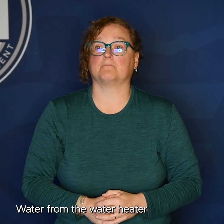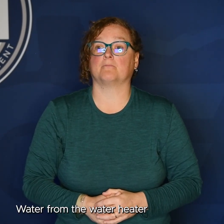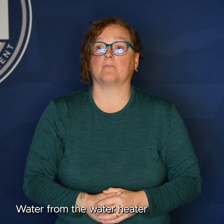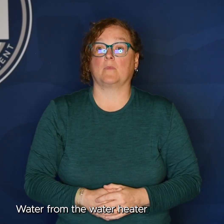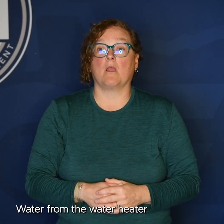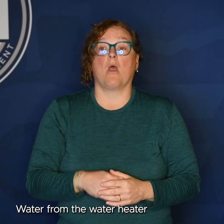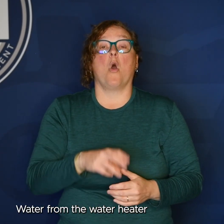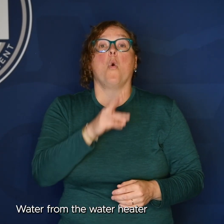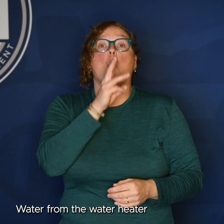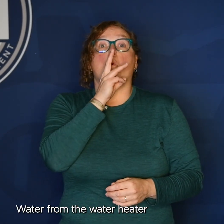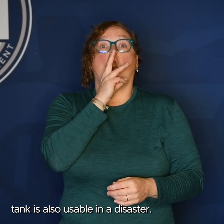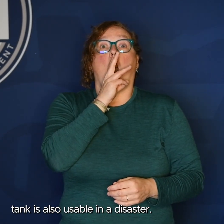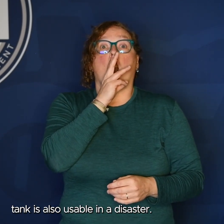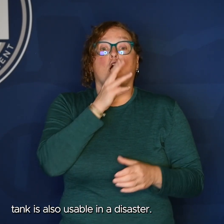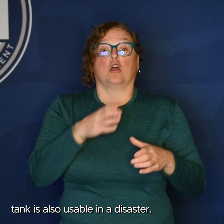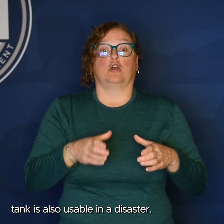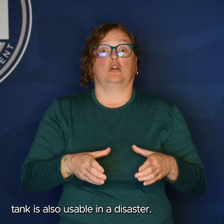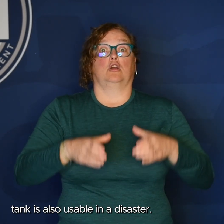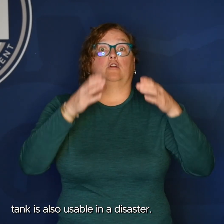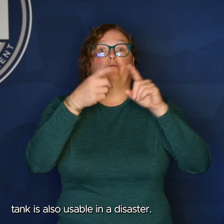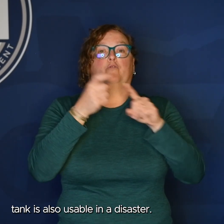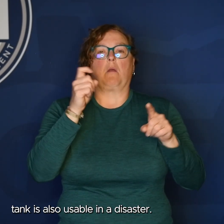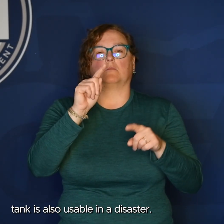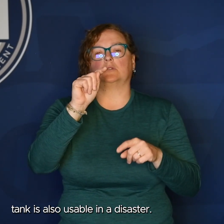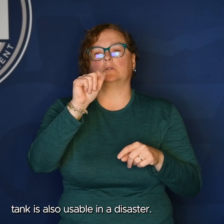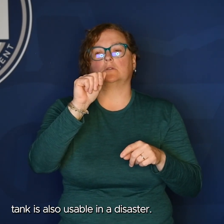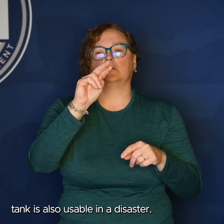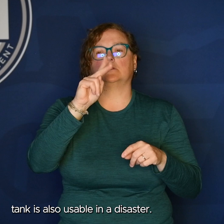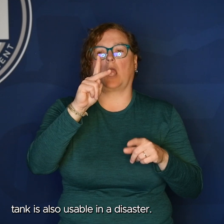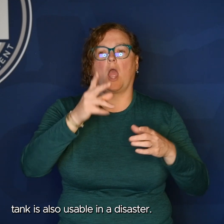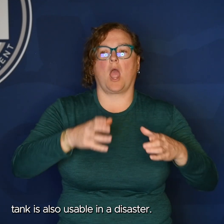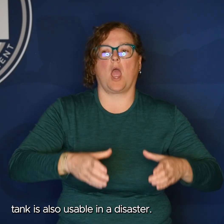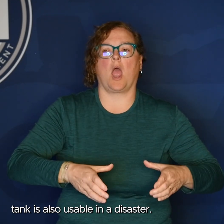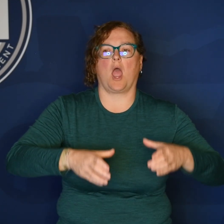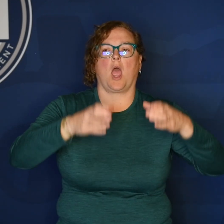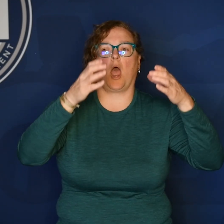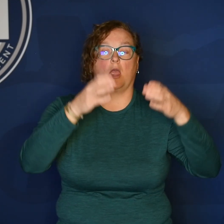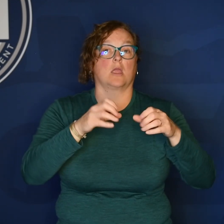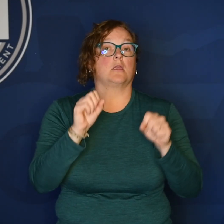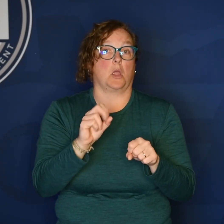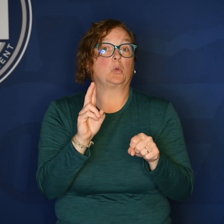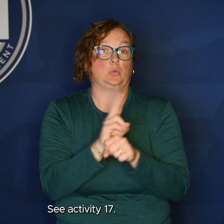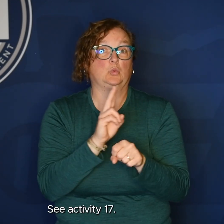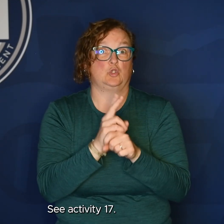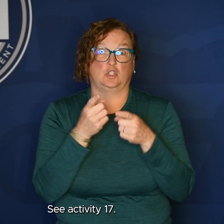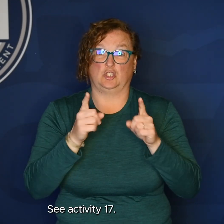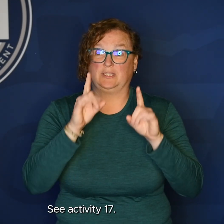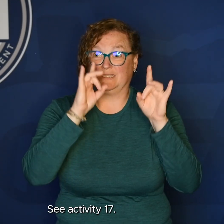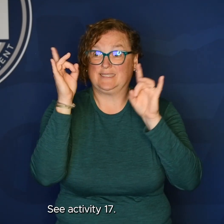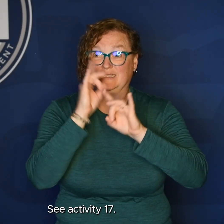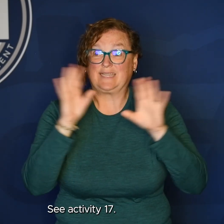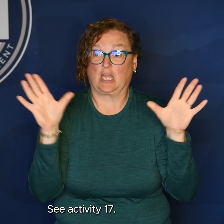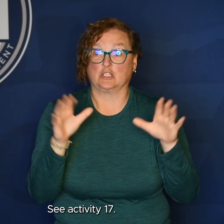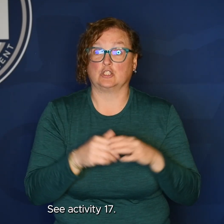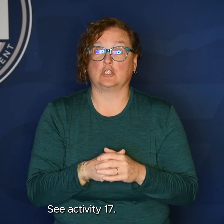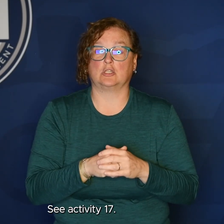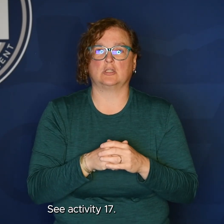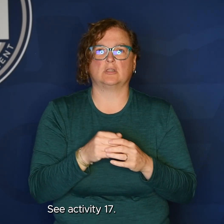Water from the water heater tank is also usable in a disaster. See Activity 17.